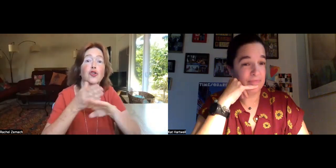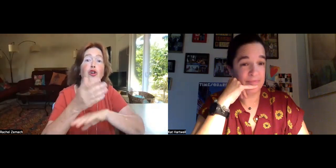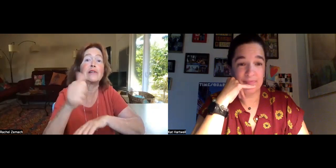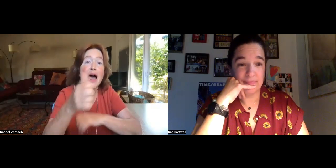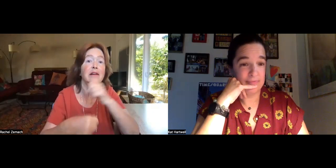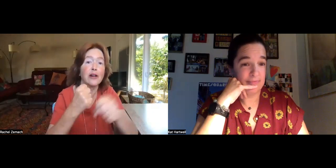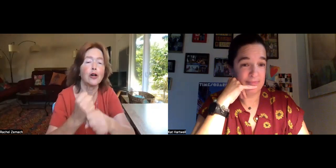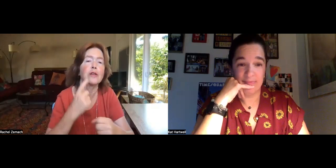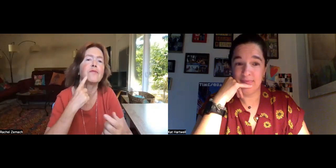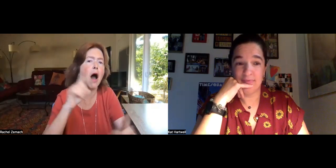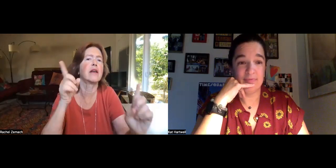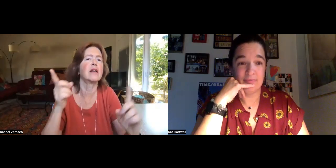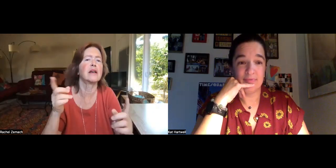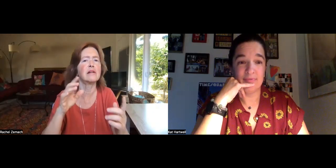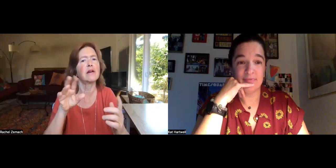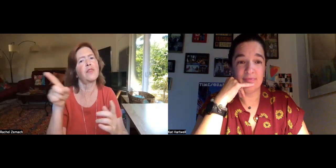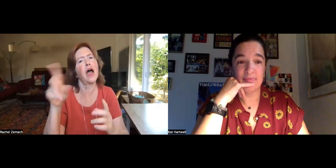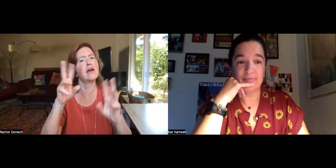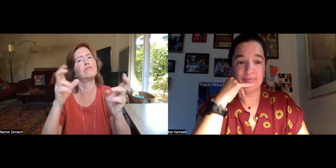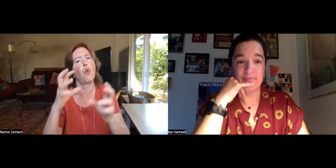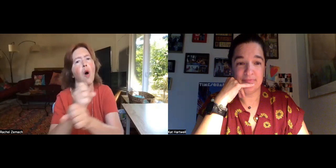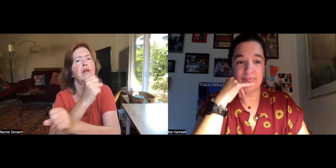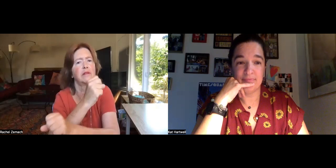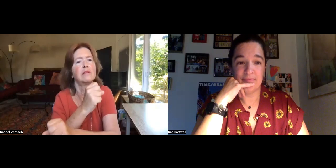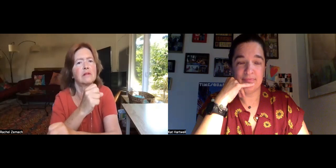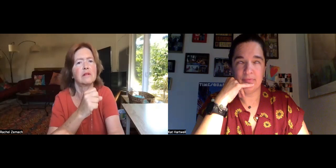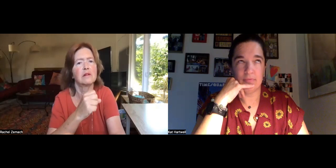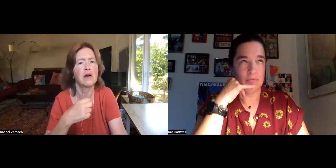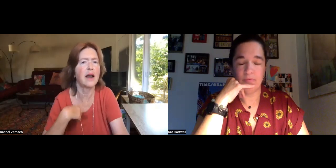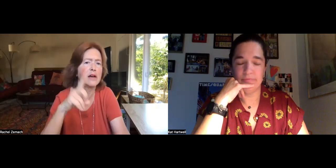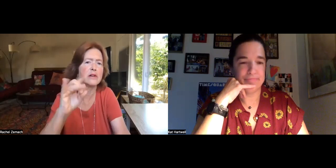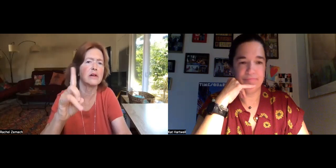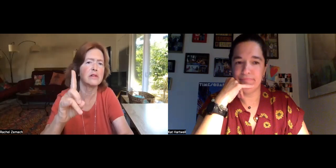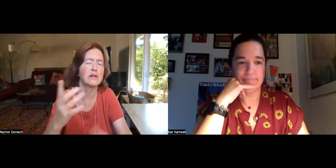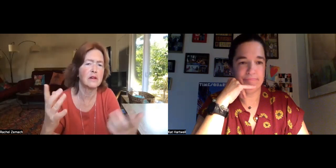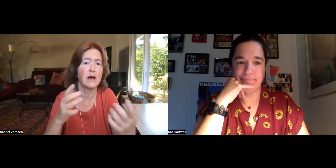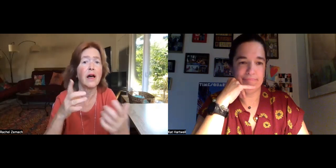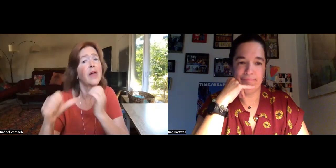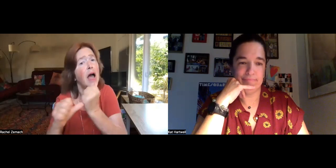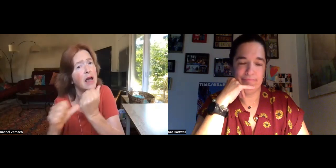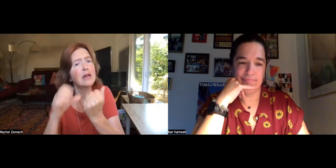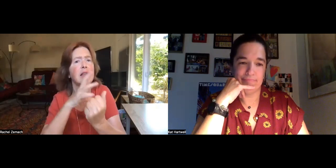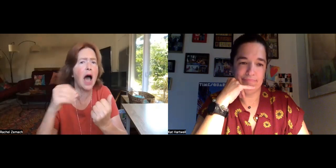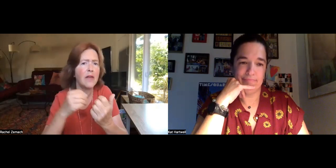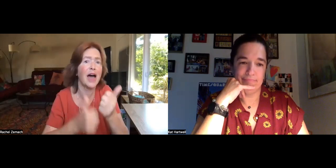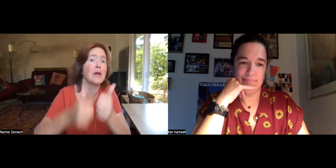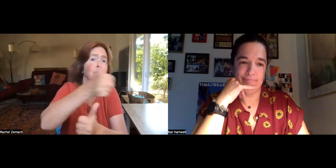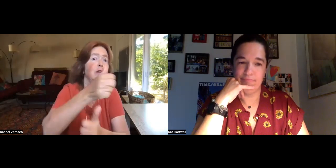After 10 years, finally, they won. I did. The aide and the admin,